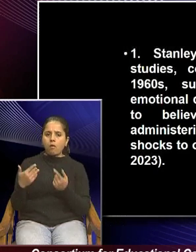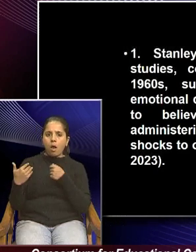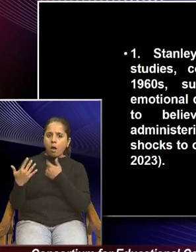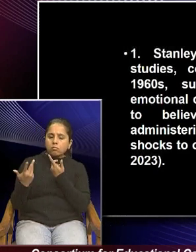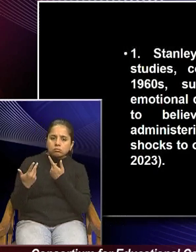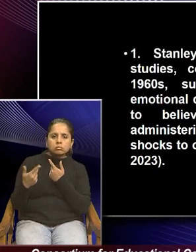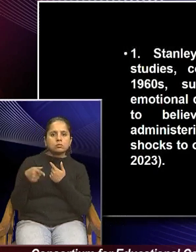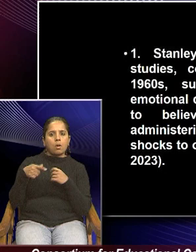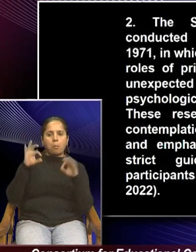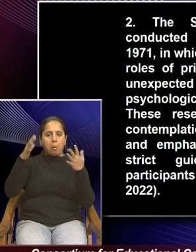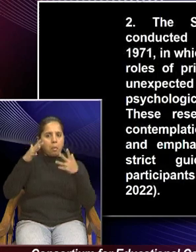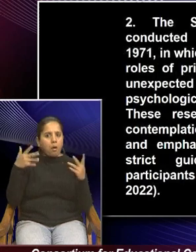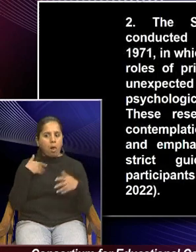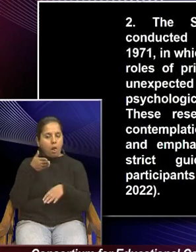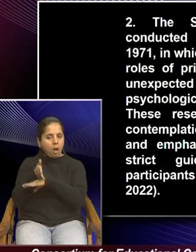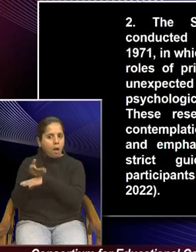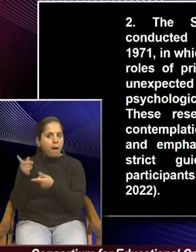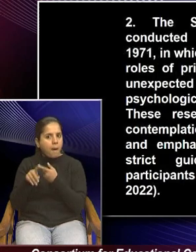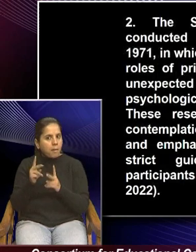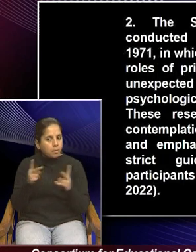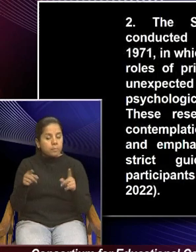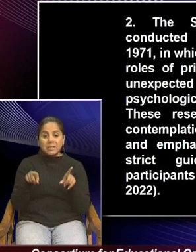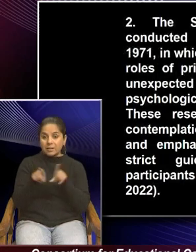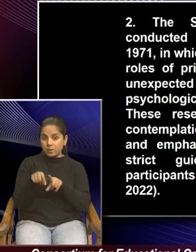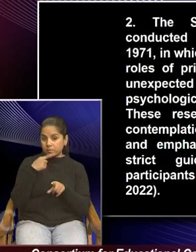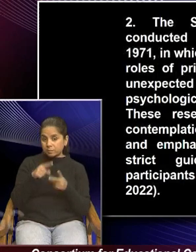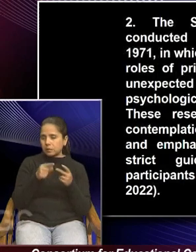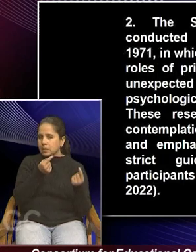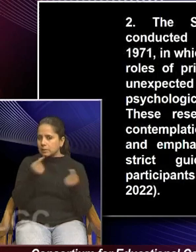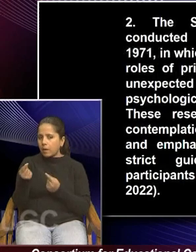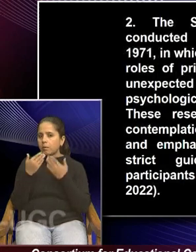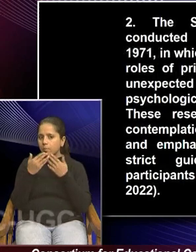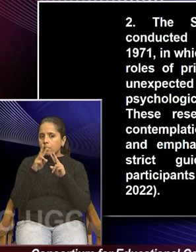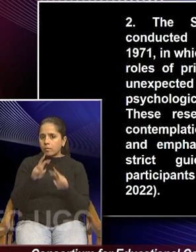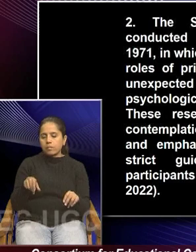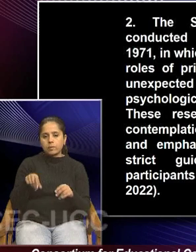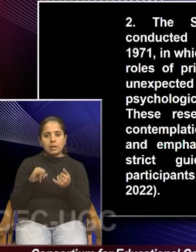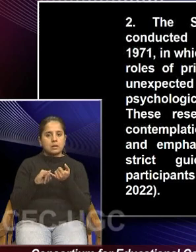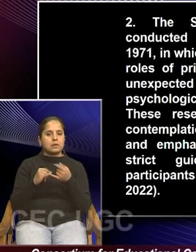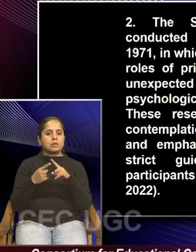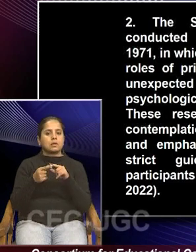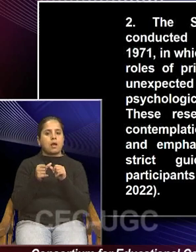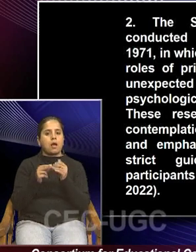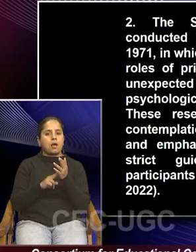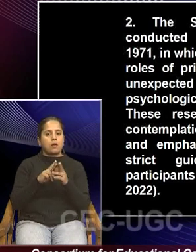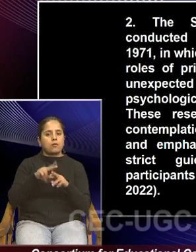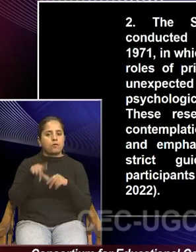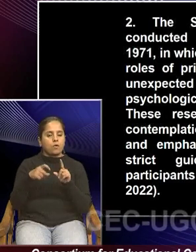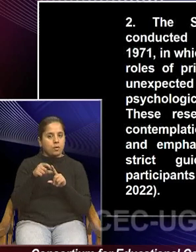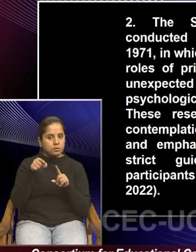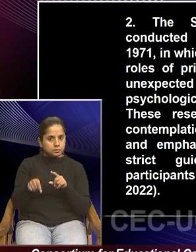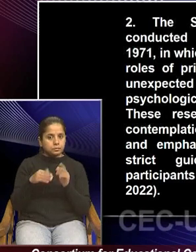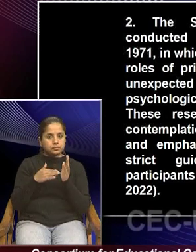electric shocks to others. Similarly, in another study, that is the Stanford Prison Study conducted